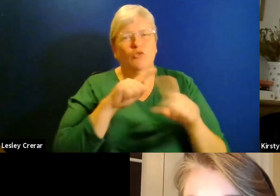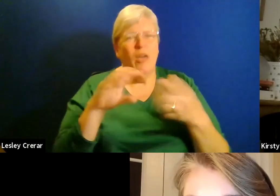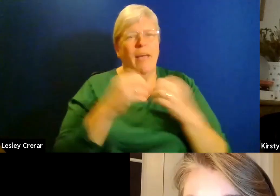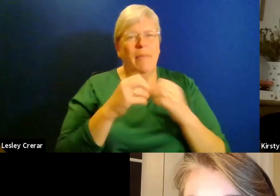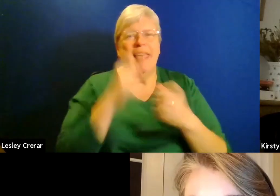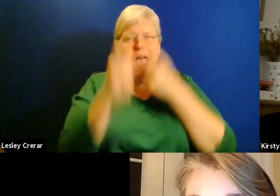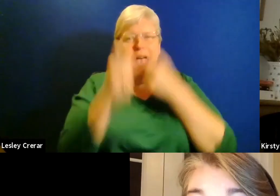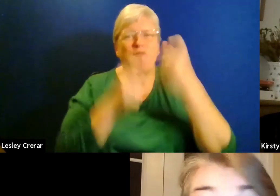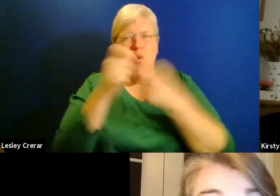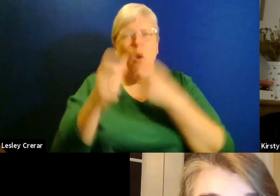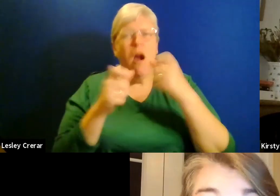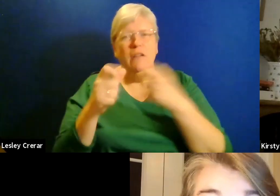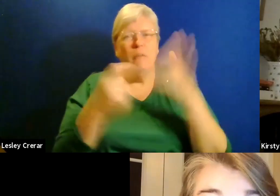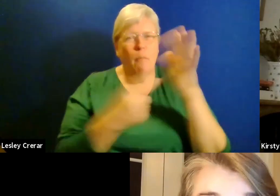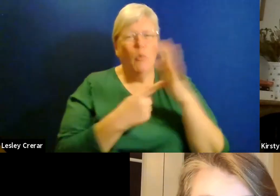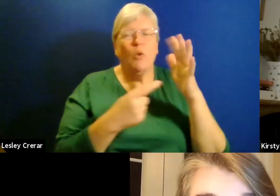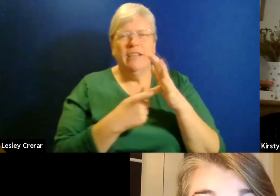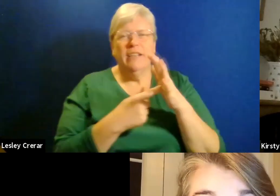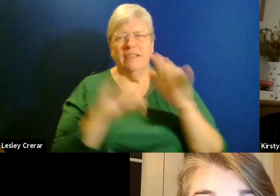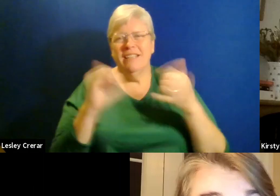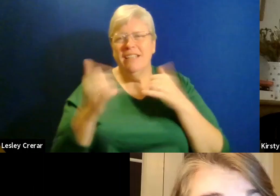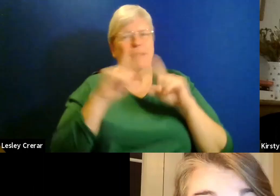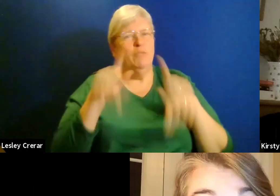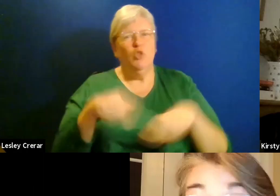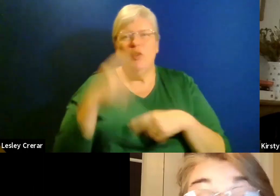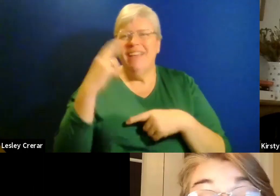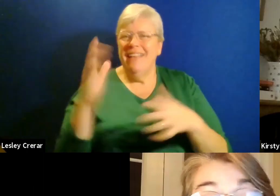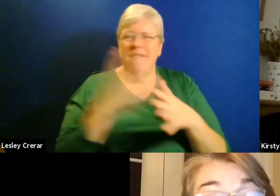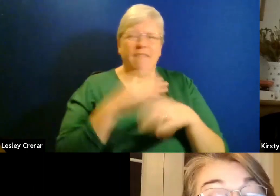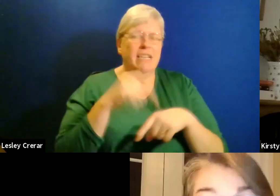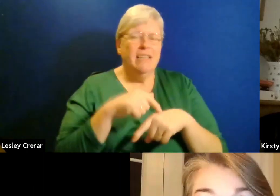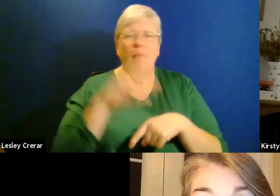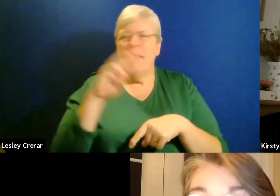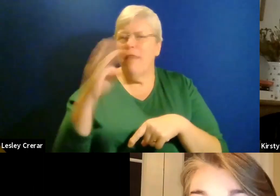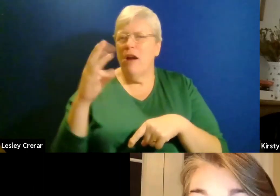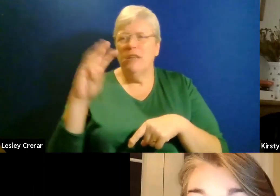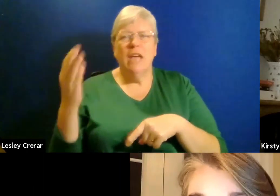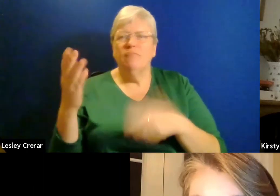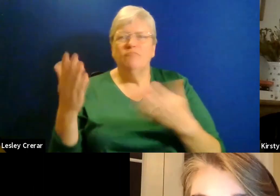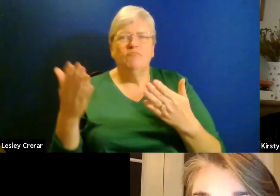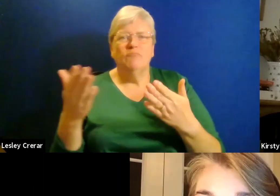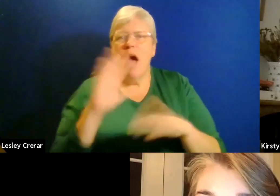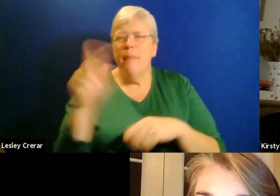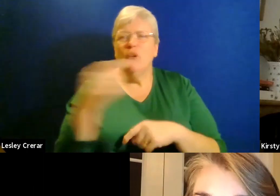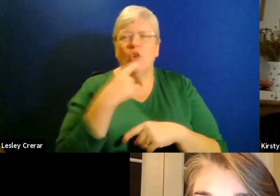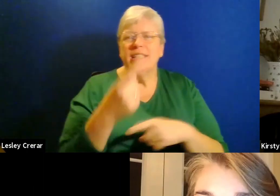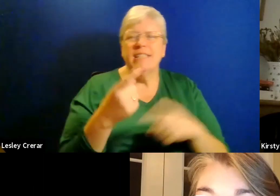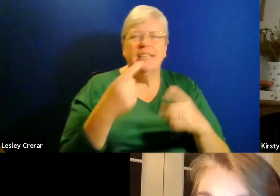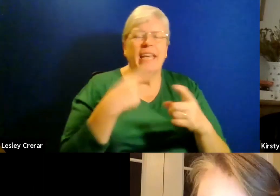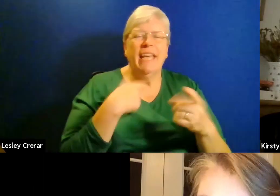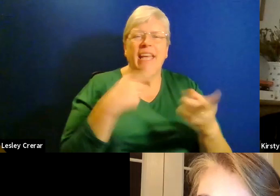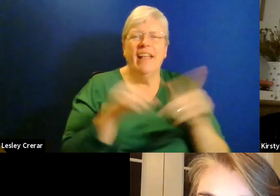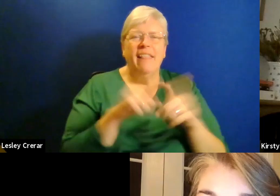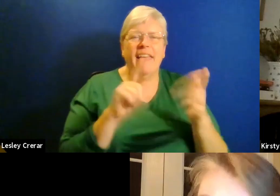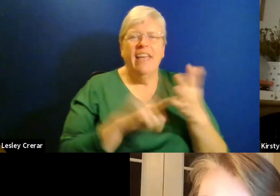keep. And sometimes you just can't see that first off, second off, third off. I'm not saying treat it like an IKEA